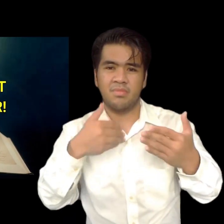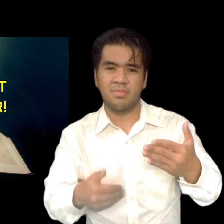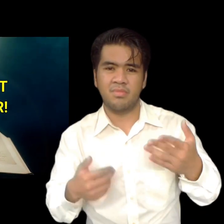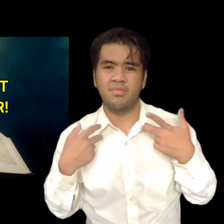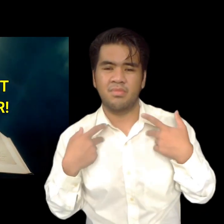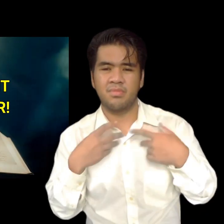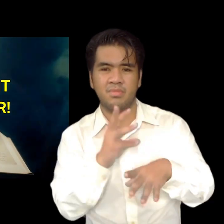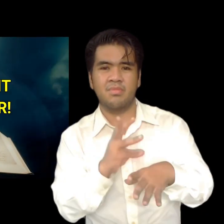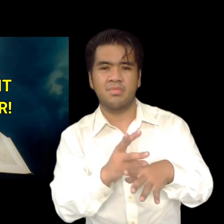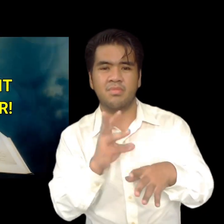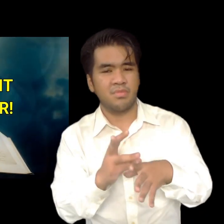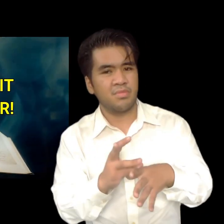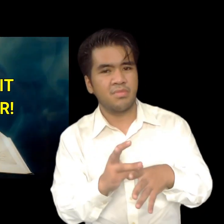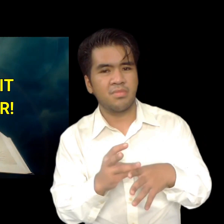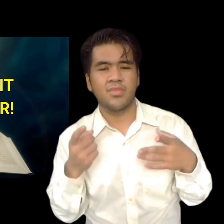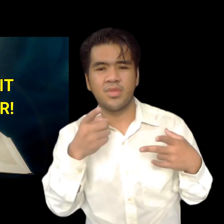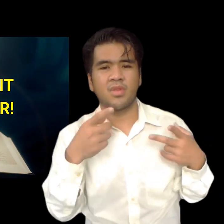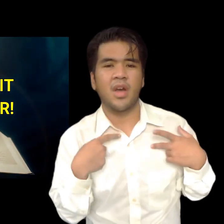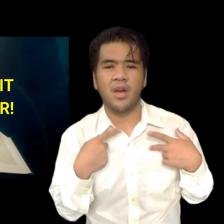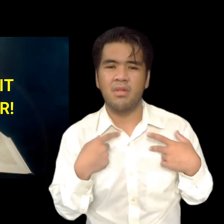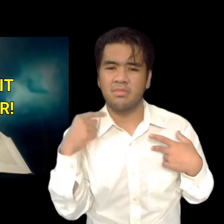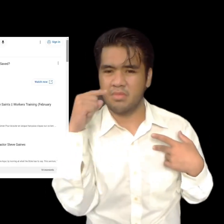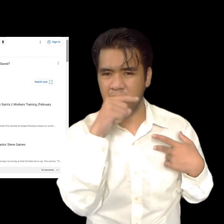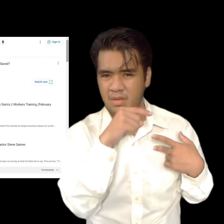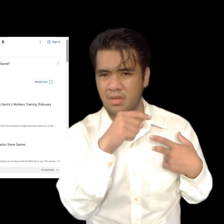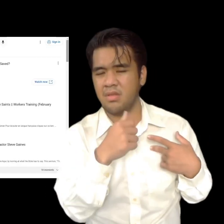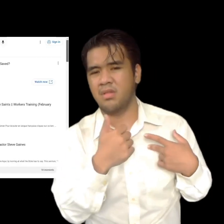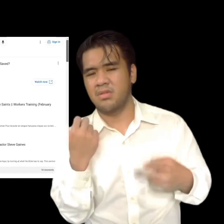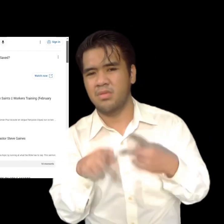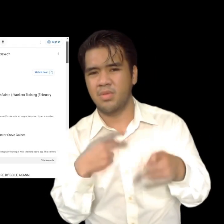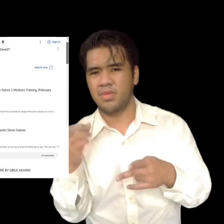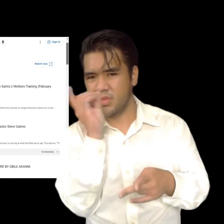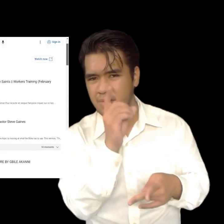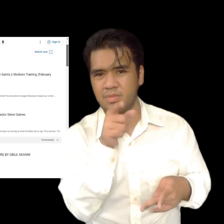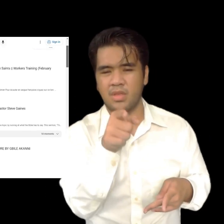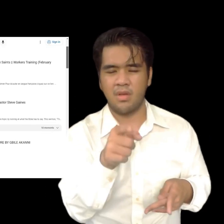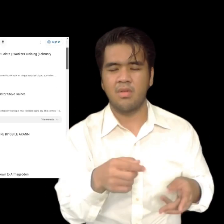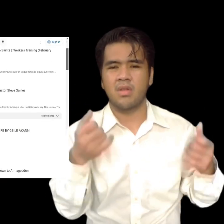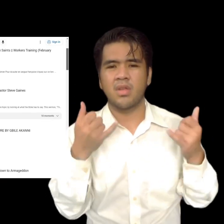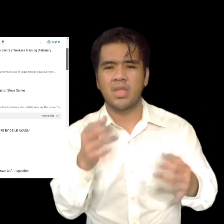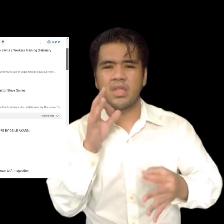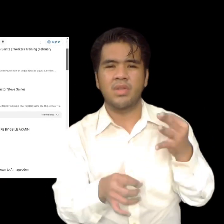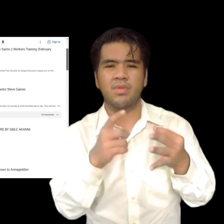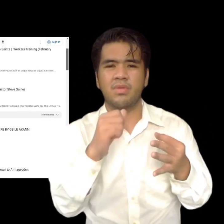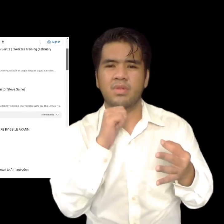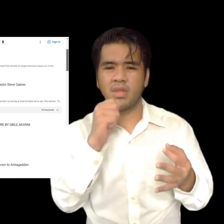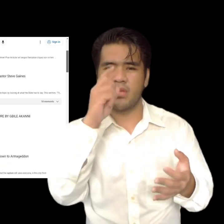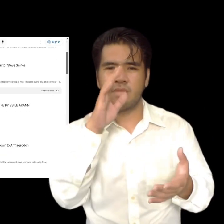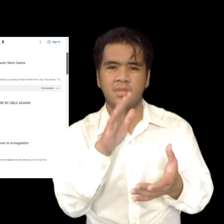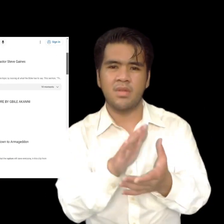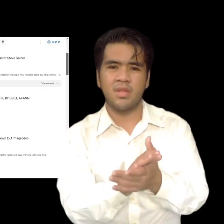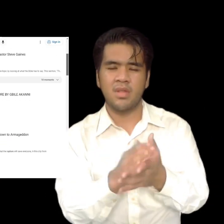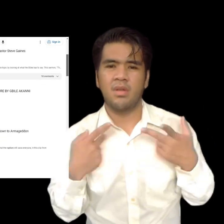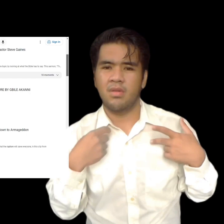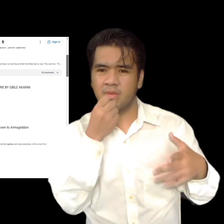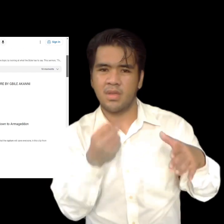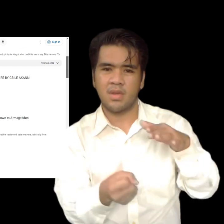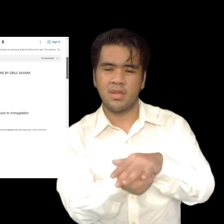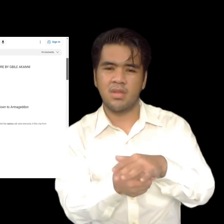man, because your salvation depends on it. So don't believe these false teachers and false dreamers on YouTube saying that a secret rapture is